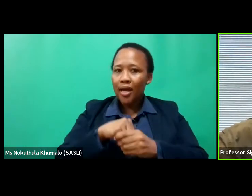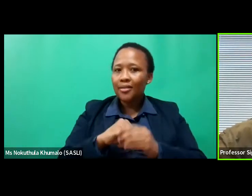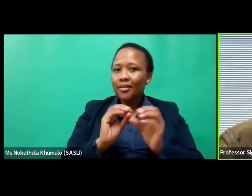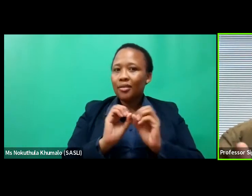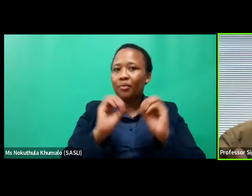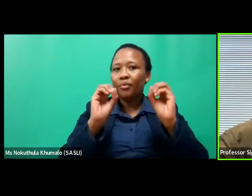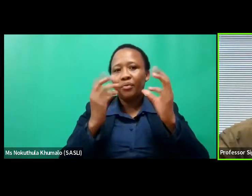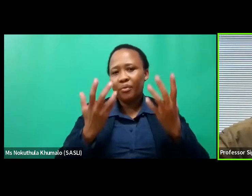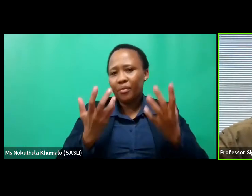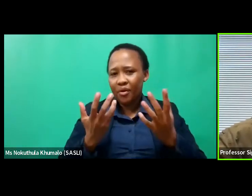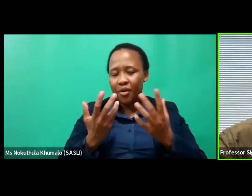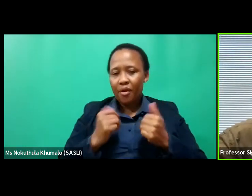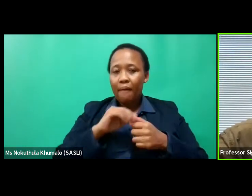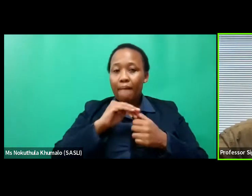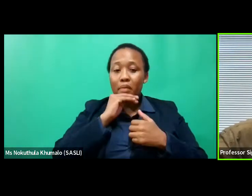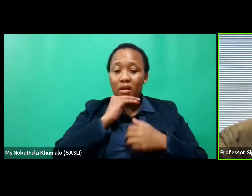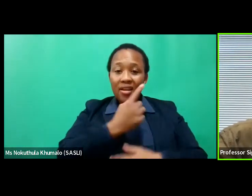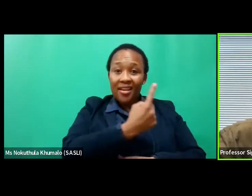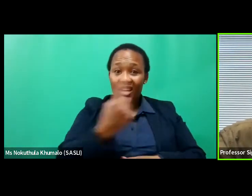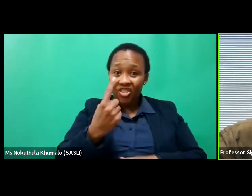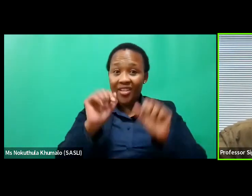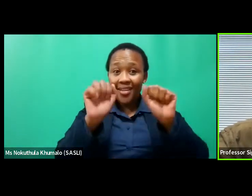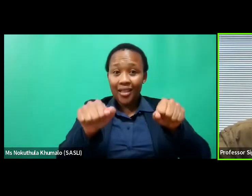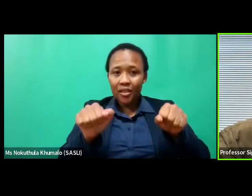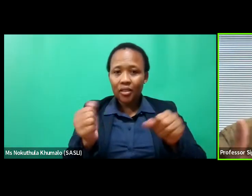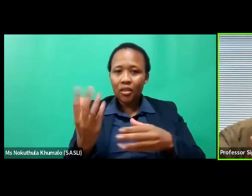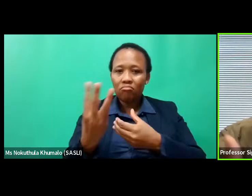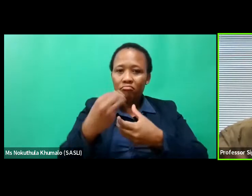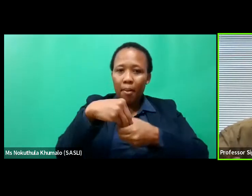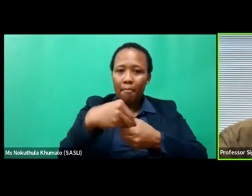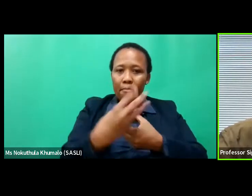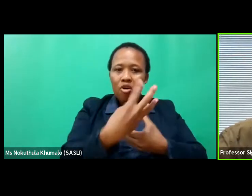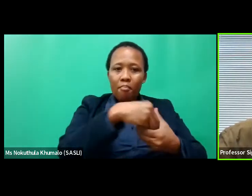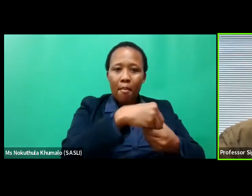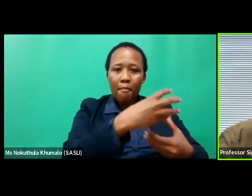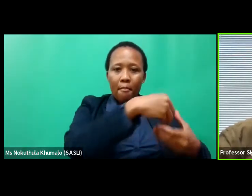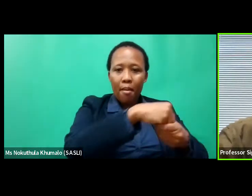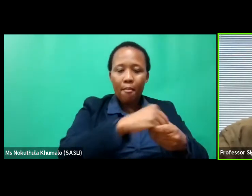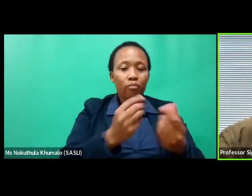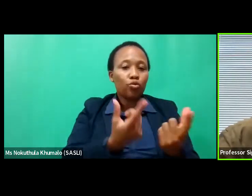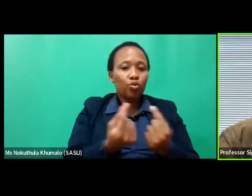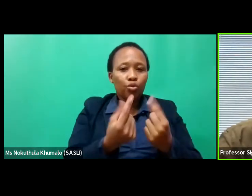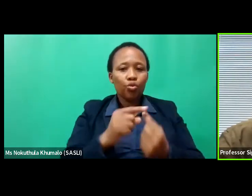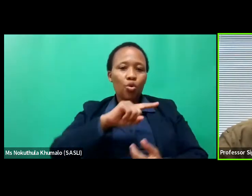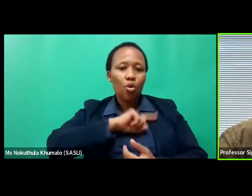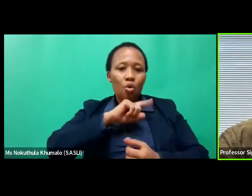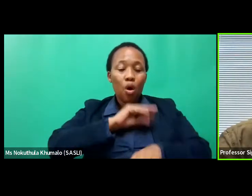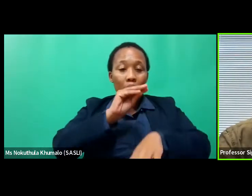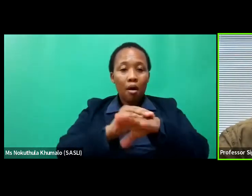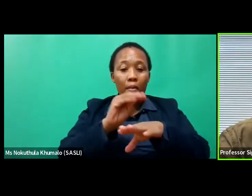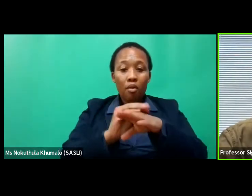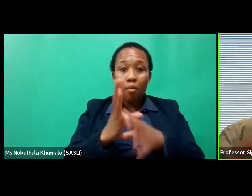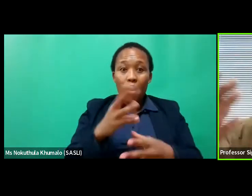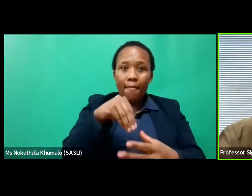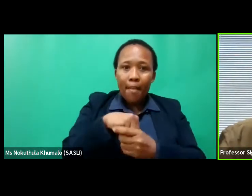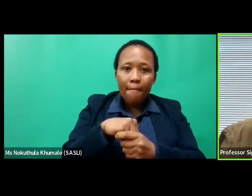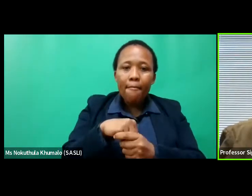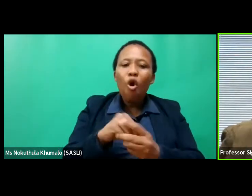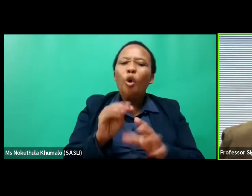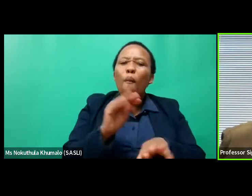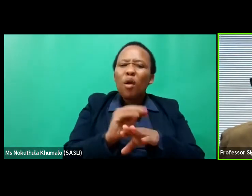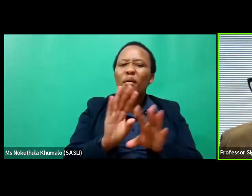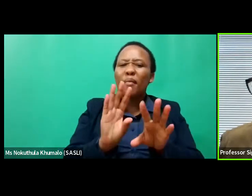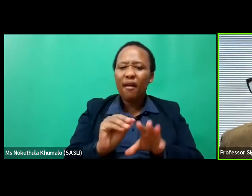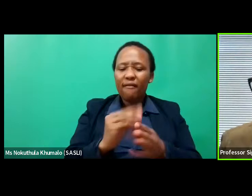us, make a contribution to ameliorating the problems that we find ourselves with, we risk a